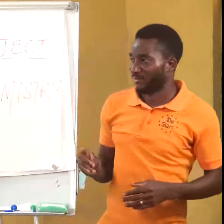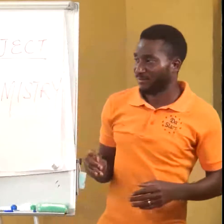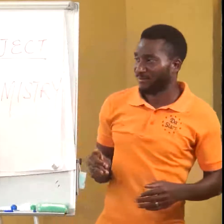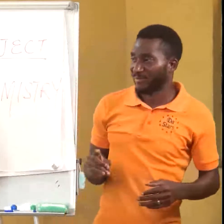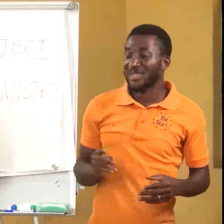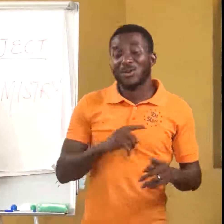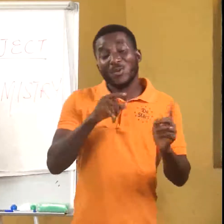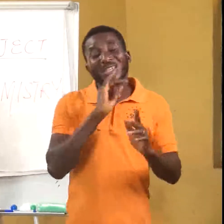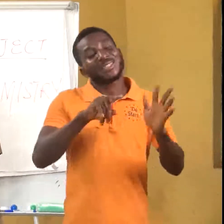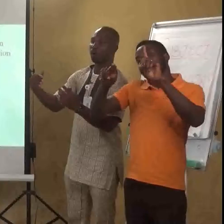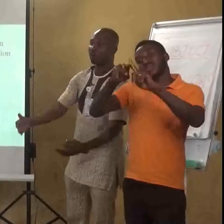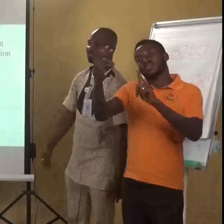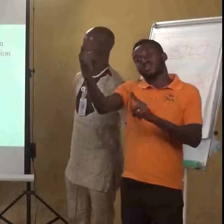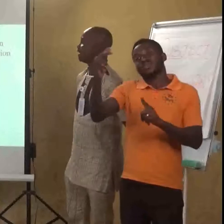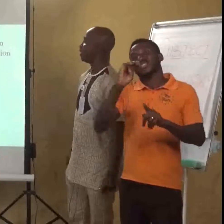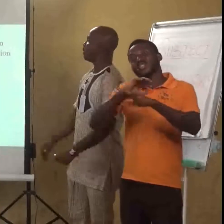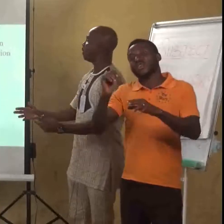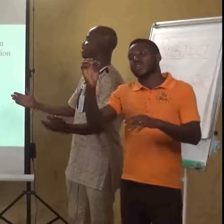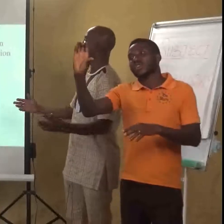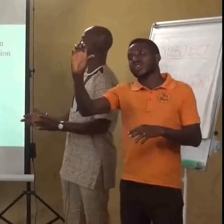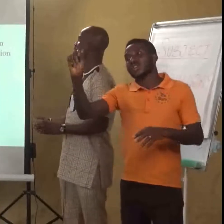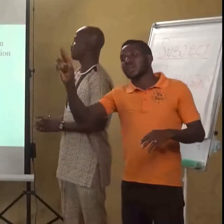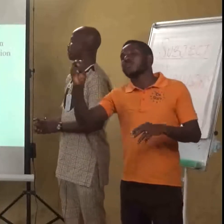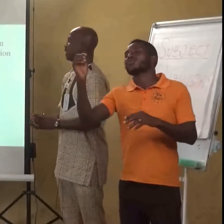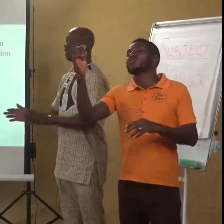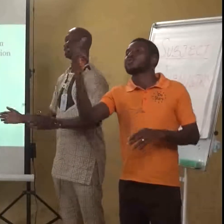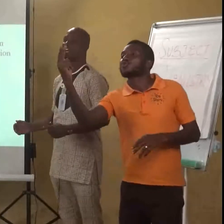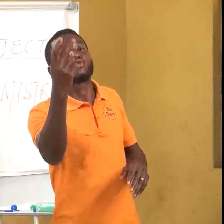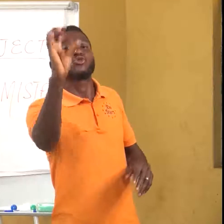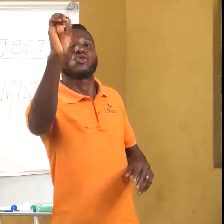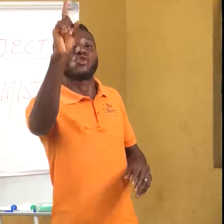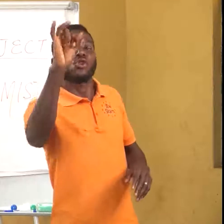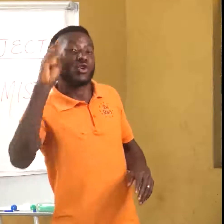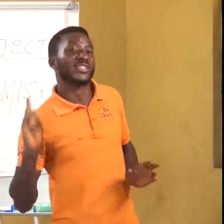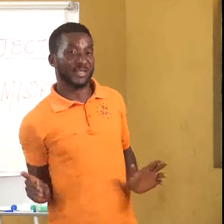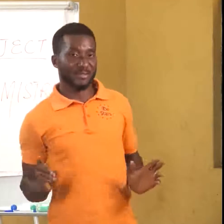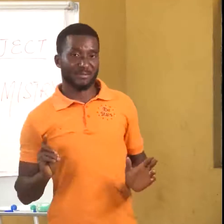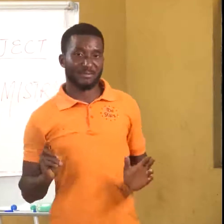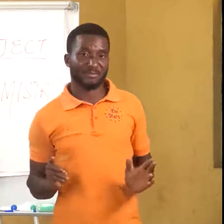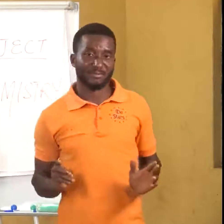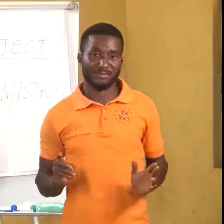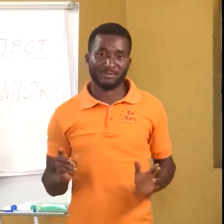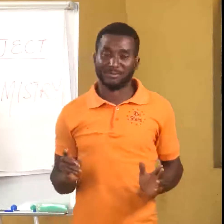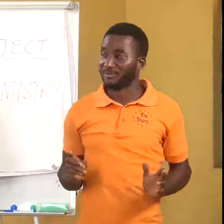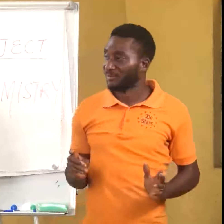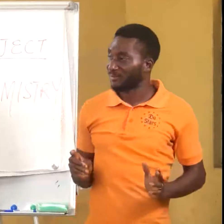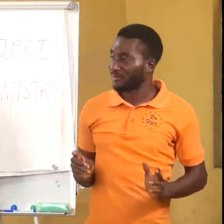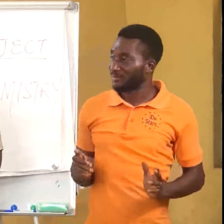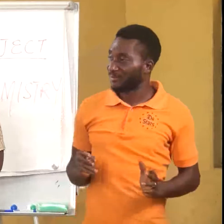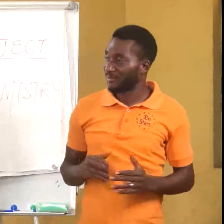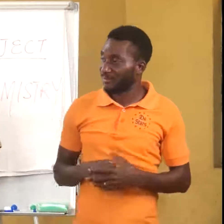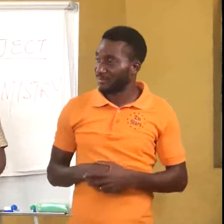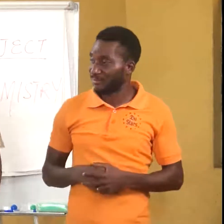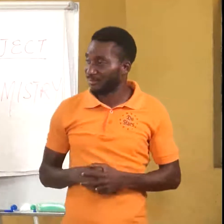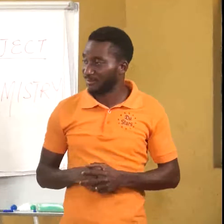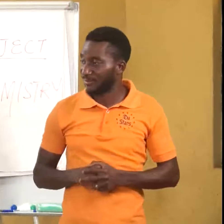is called carbon 2 oxide. My wonderful students, the lesson has been so interesting. I wish that we can continue, but